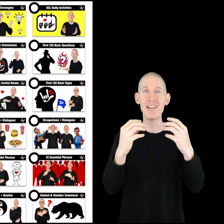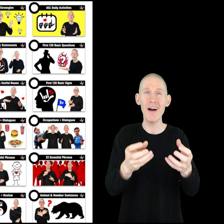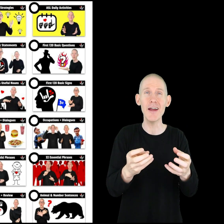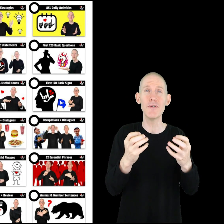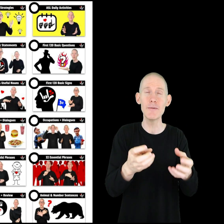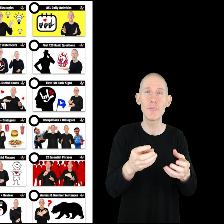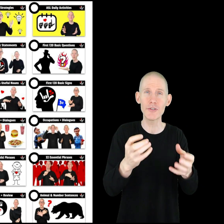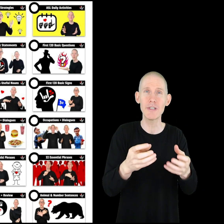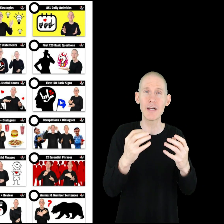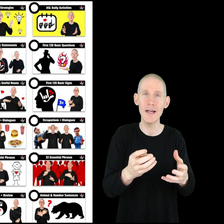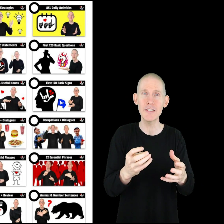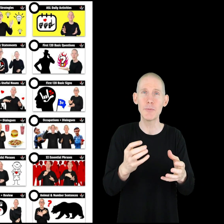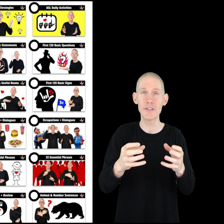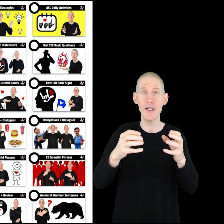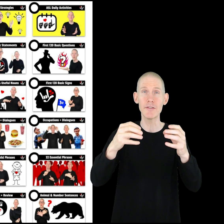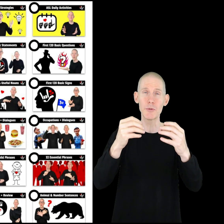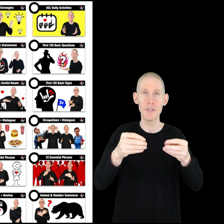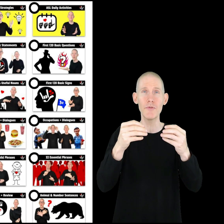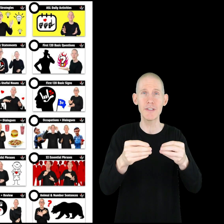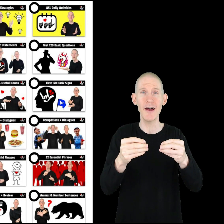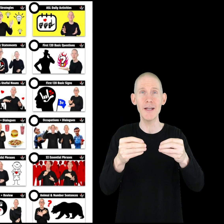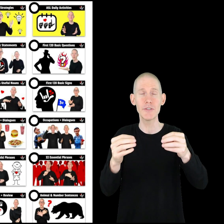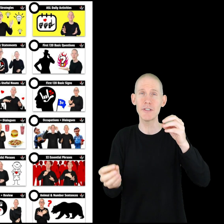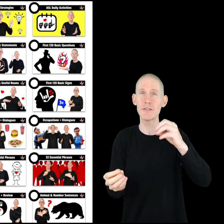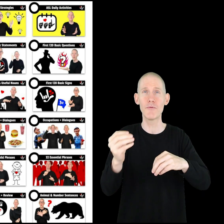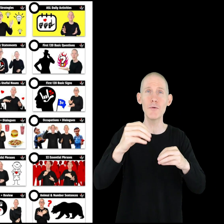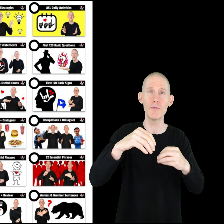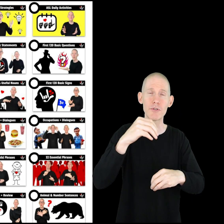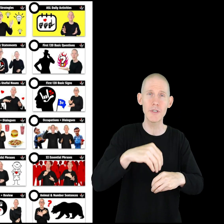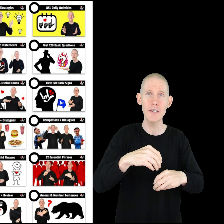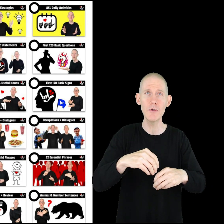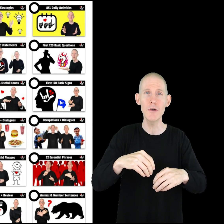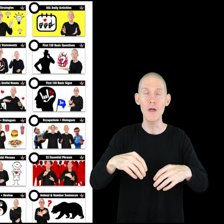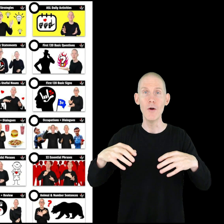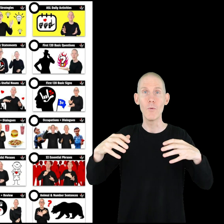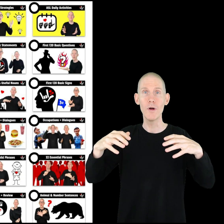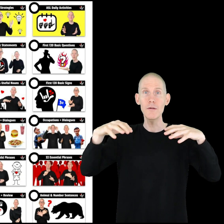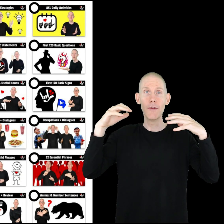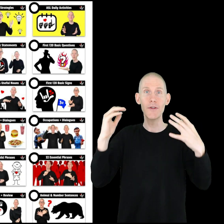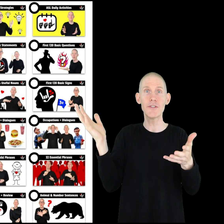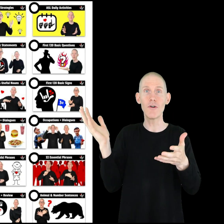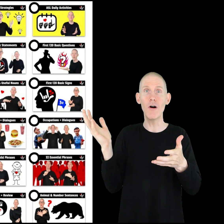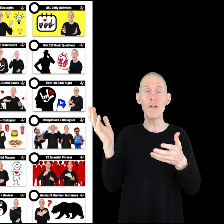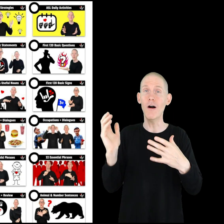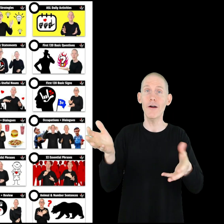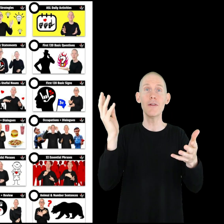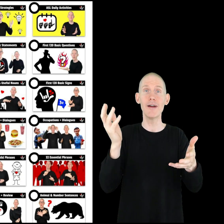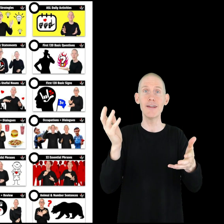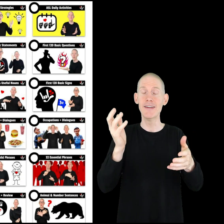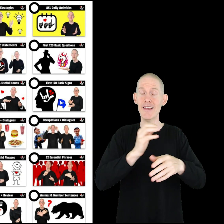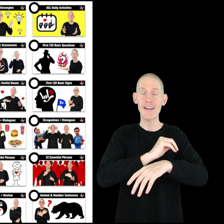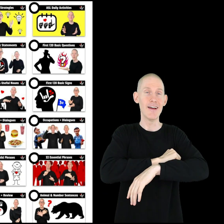live in-person class because they have specific times it doesn't fit with your schedule, well, this is all online,